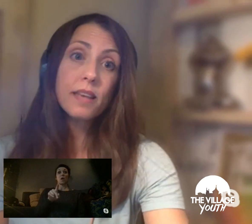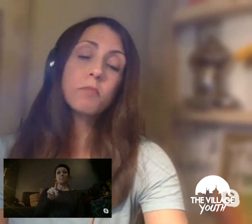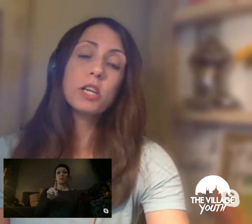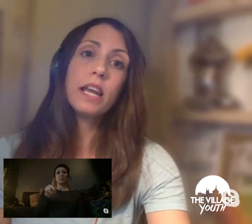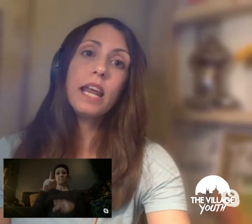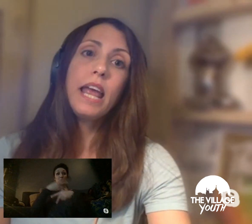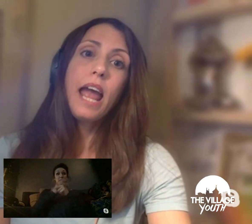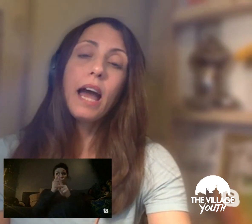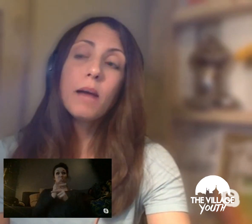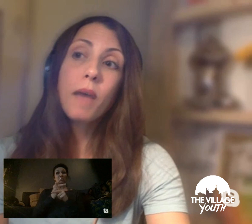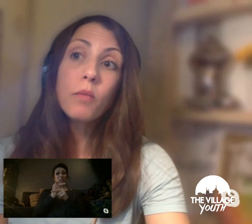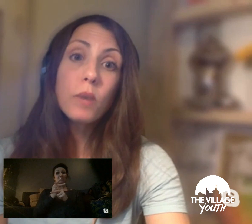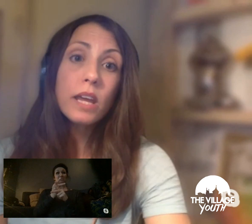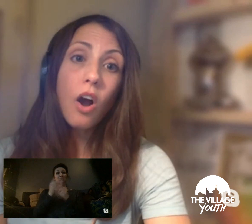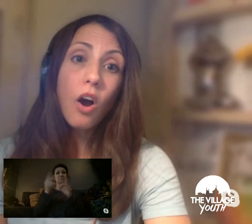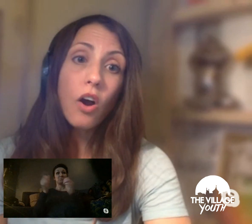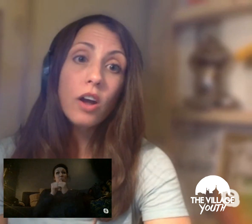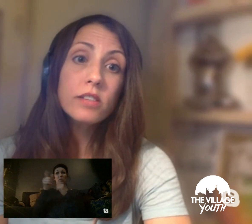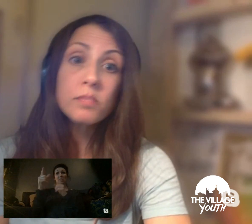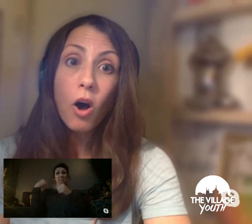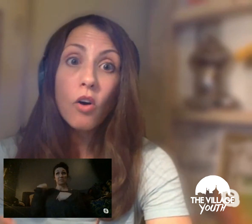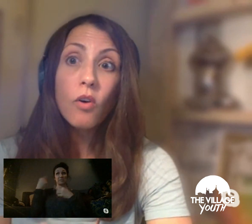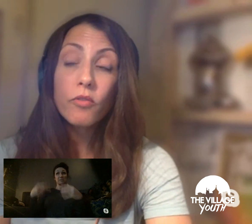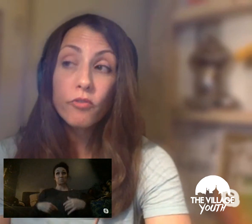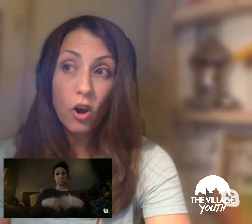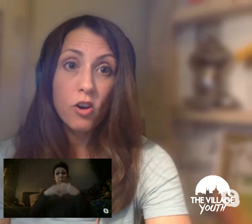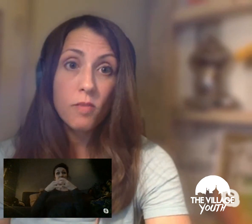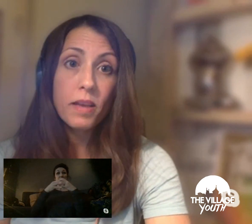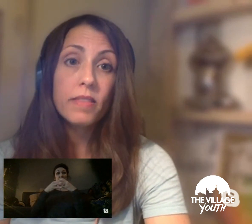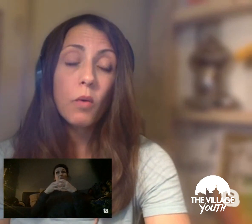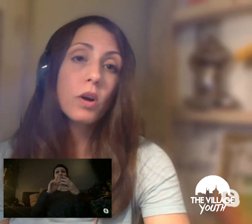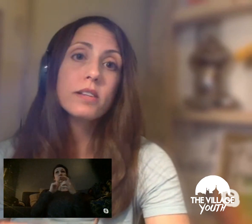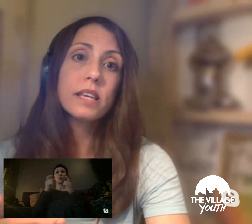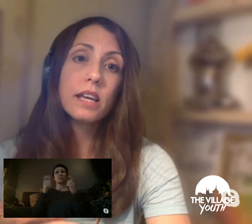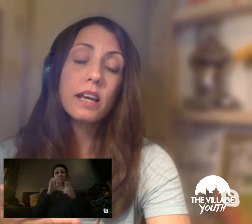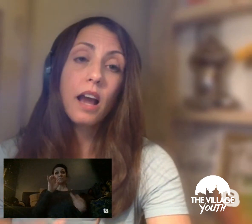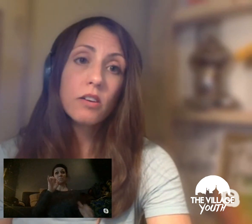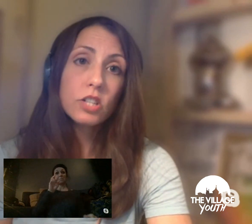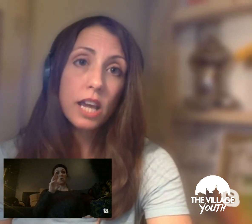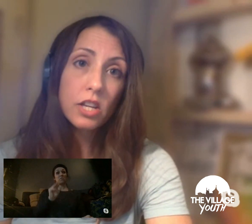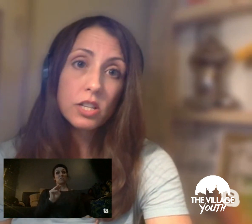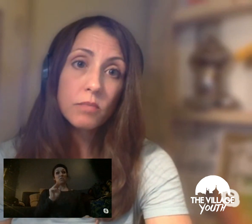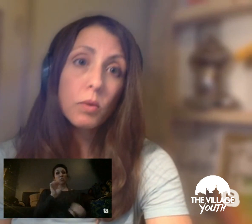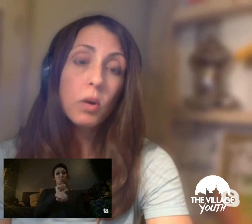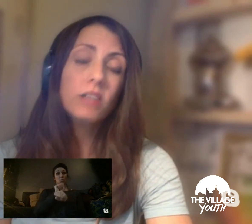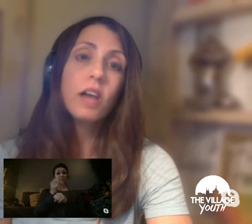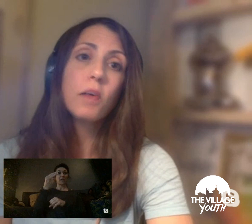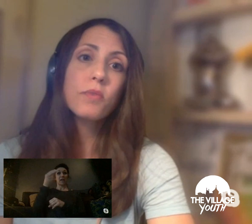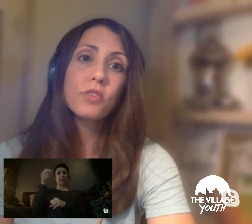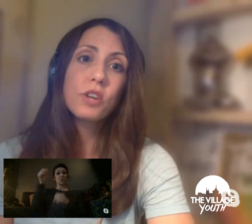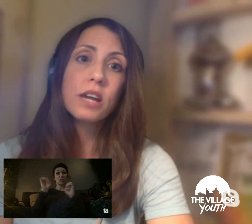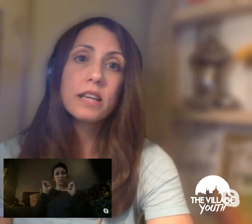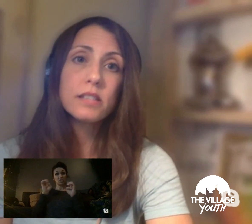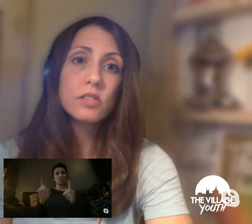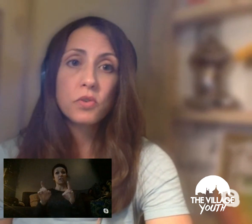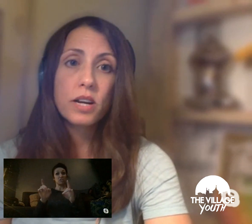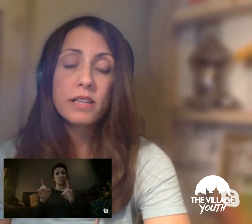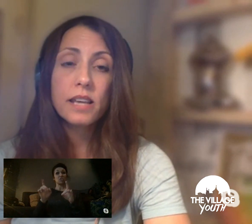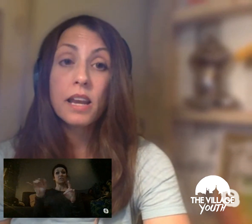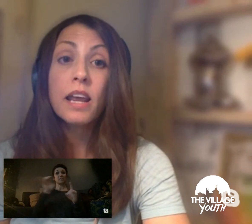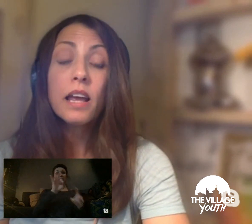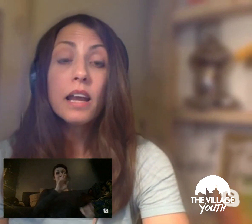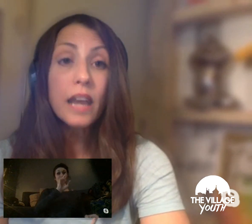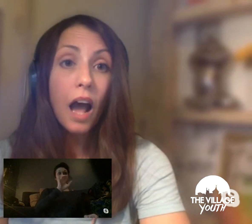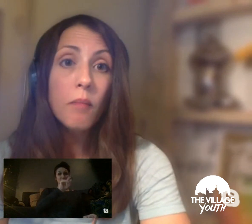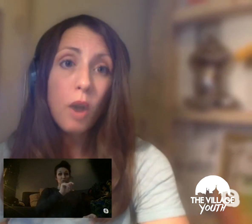our inception. And we are a small firm that works in higher education. We work a lot with fraternities and